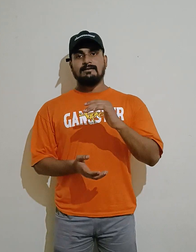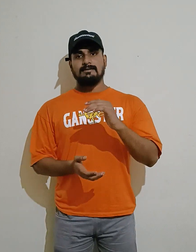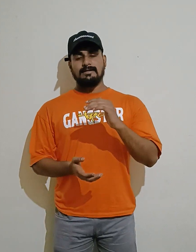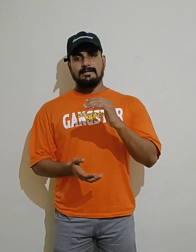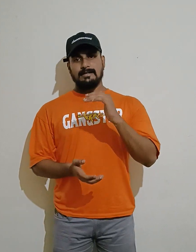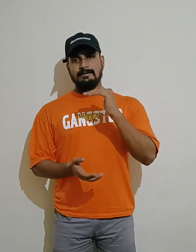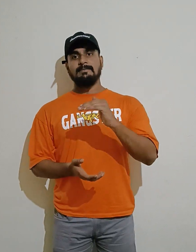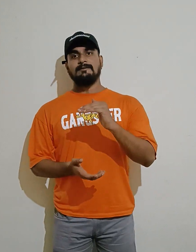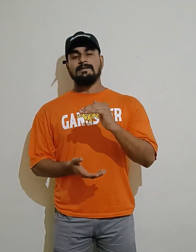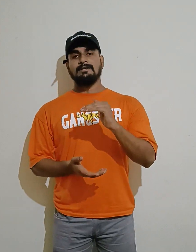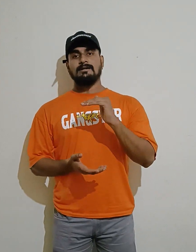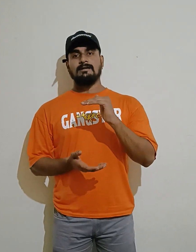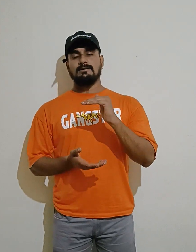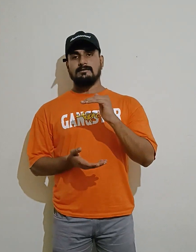that in between